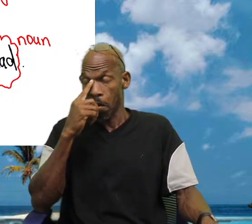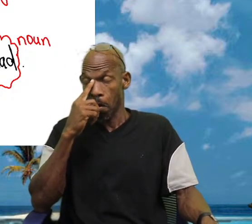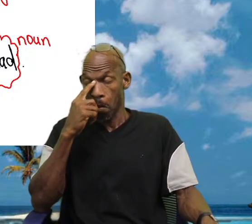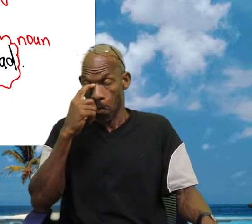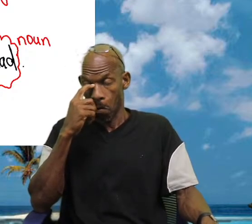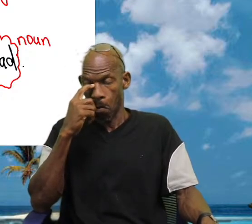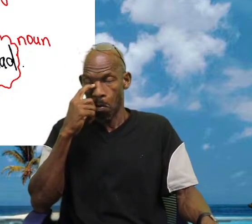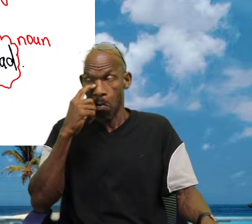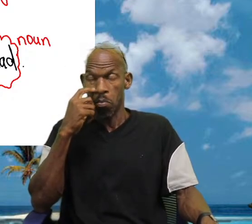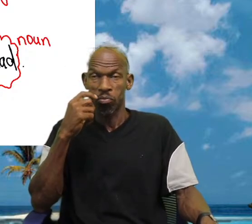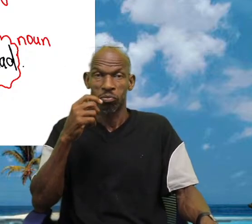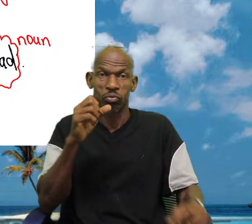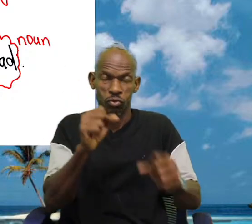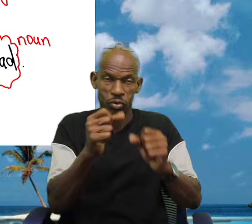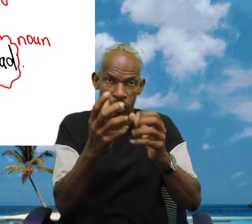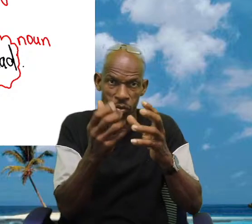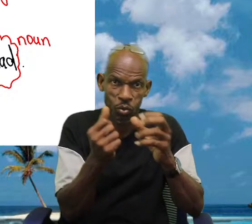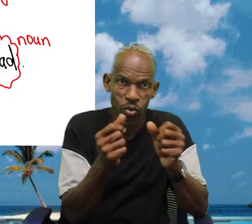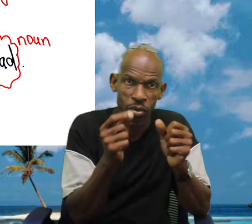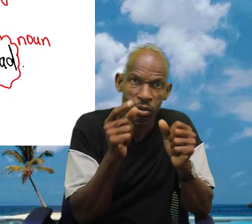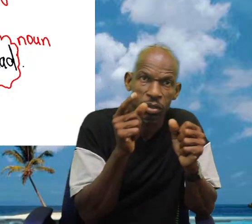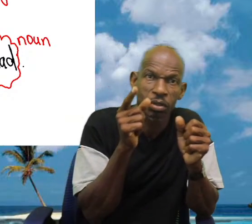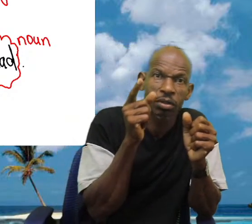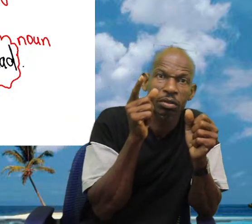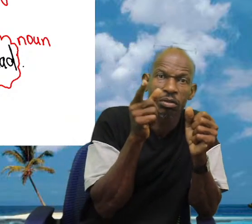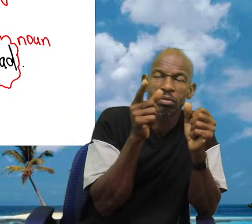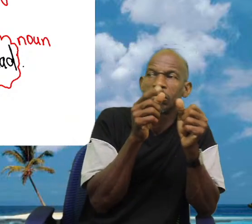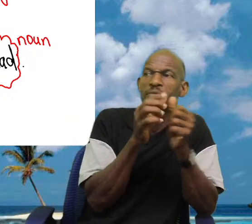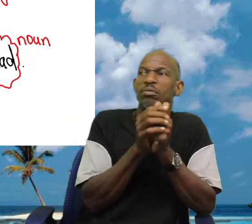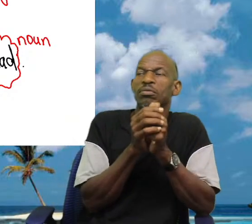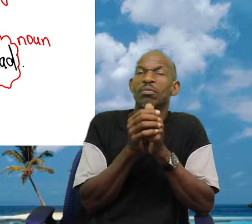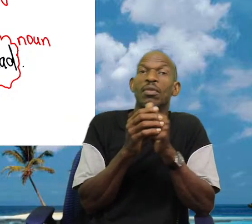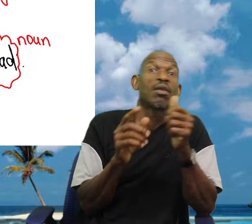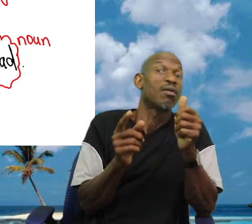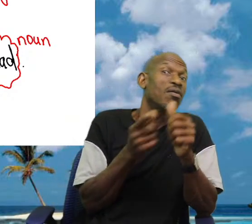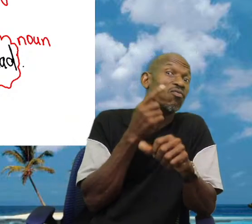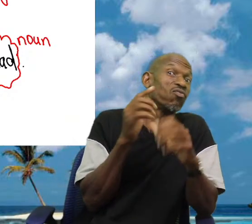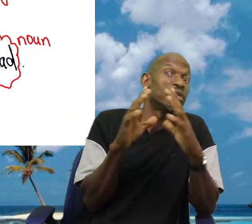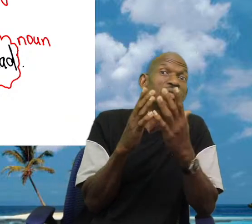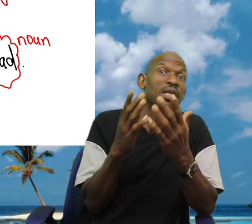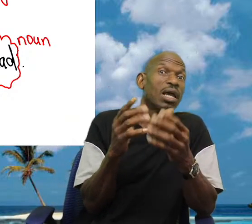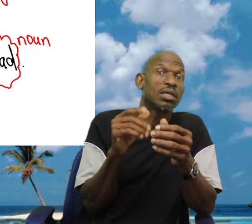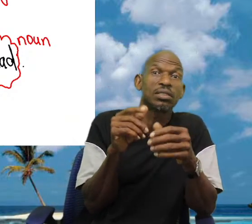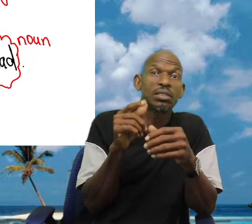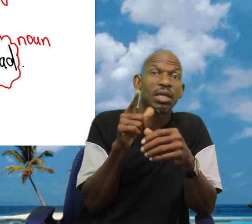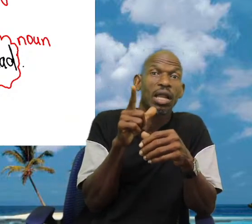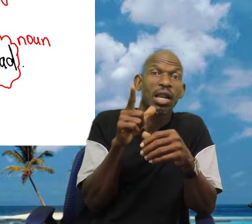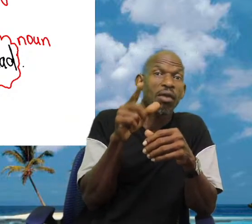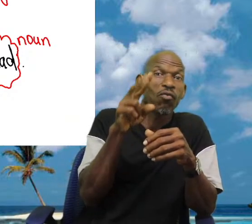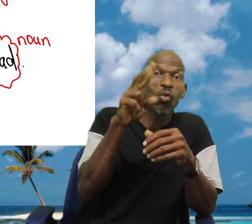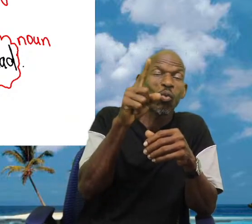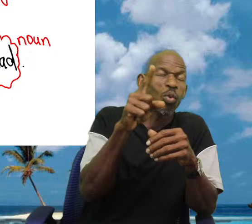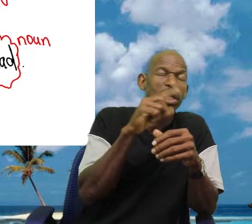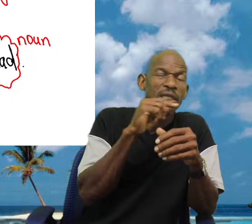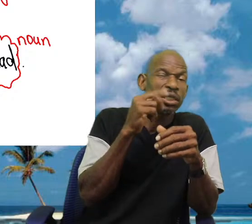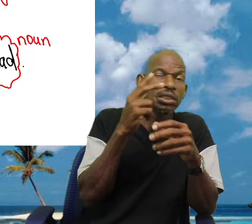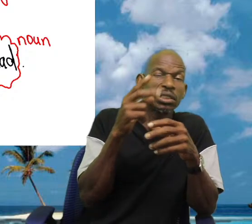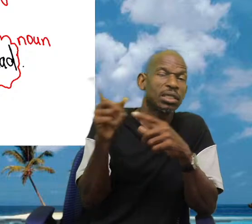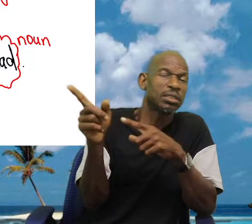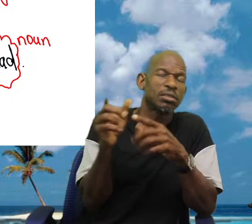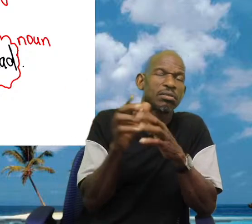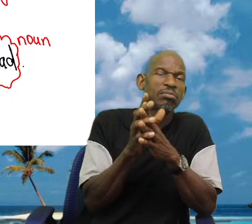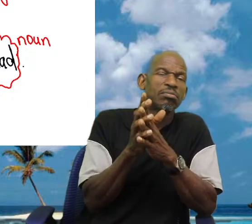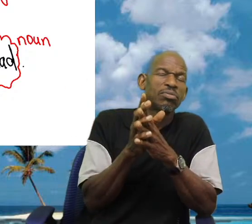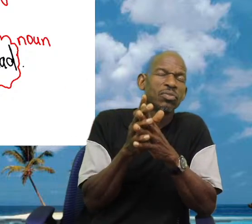So I did not show this to the first level 1 class. I didn't show them both ways. I showed them one way.